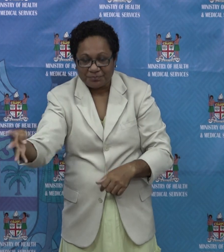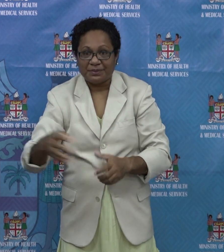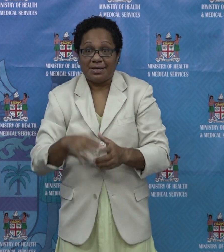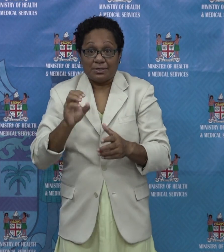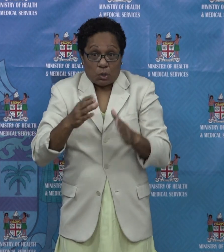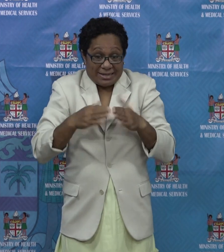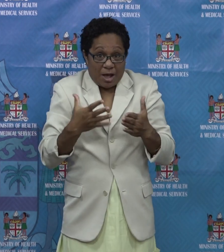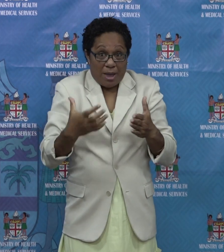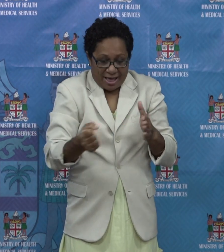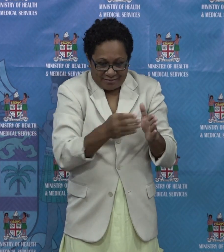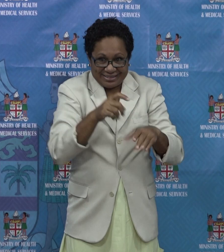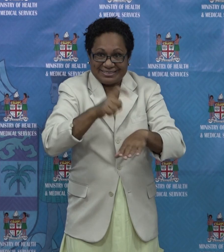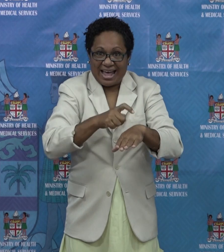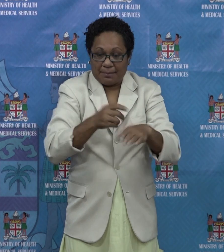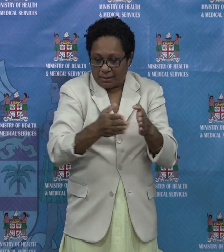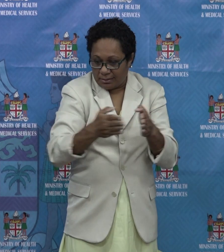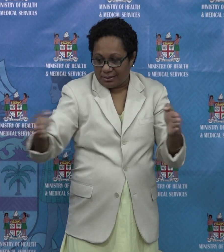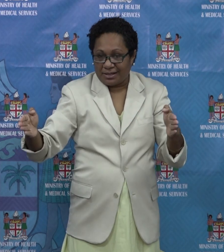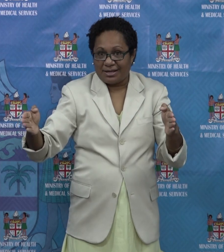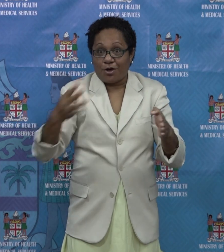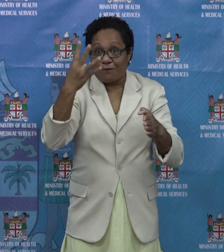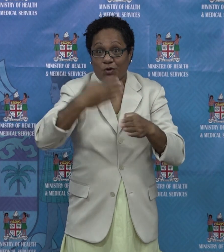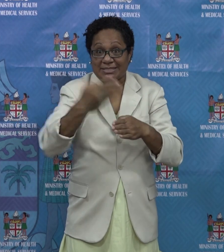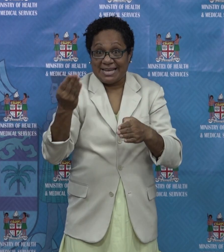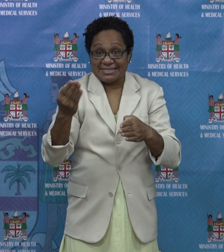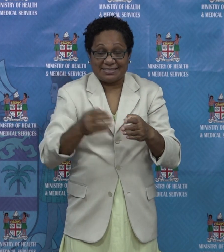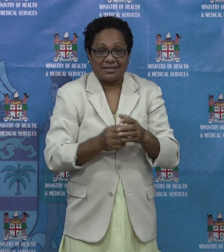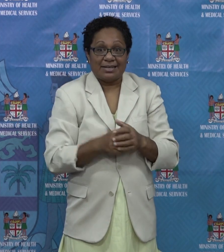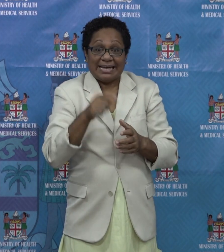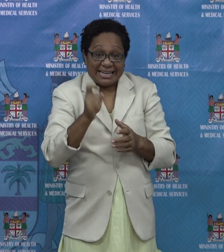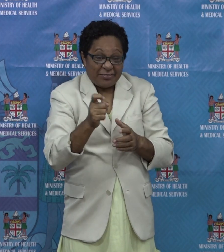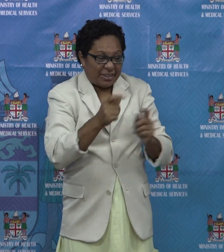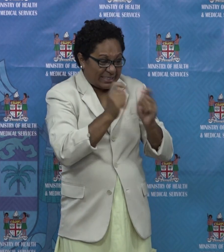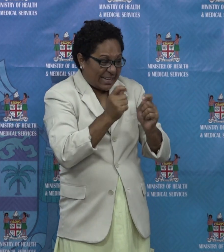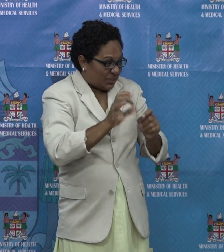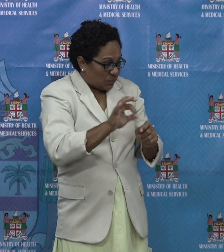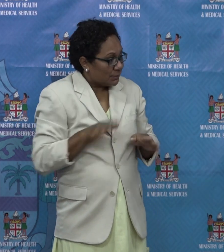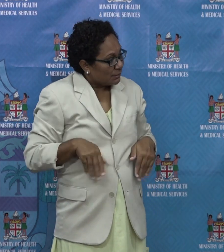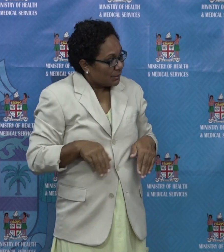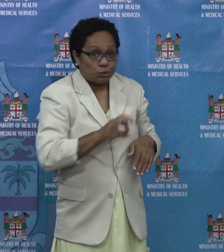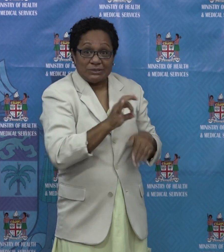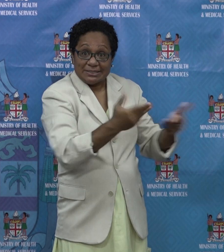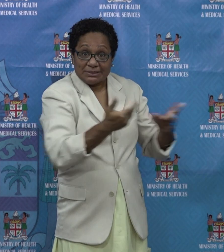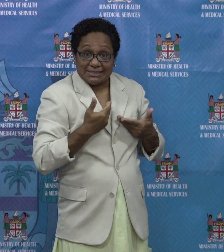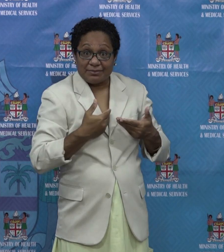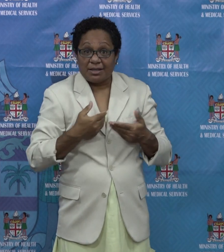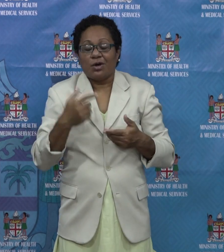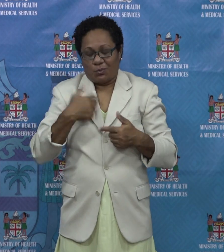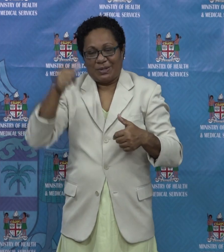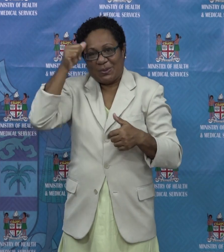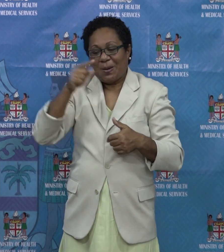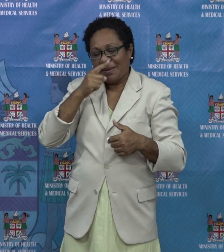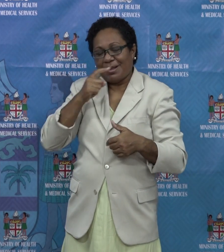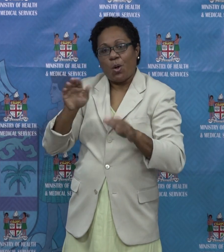until early Wednesday morning, where even if test results are delayed, people will be at home. The transmission will